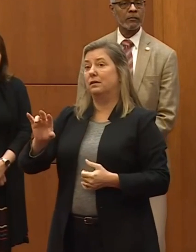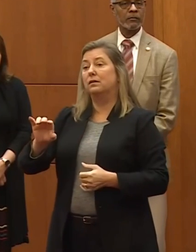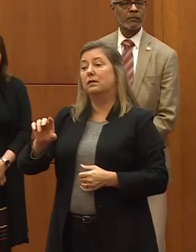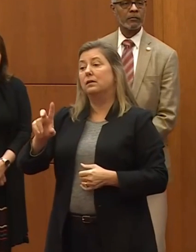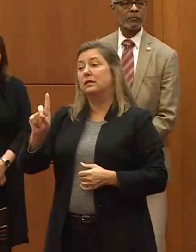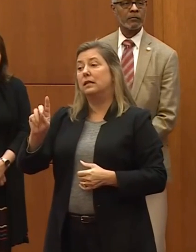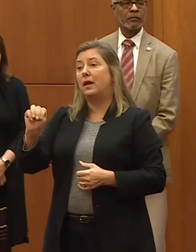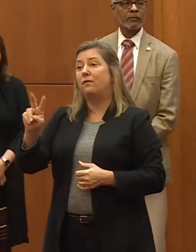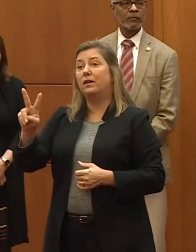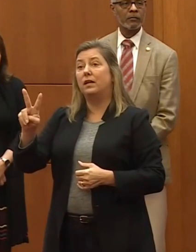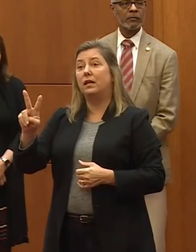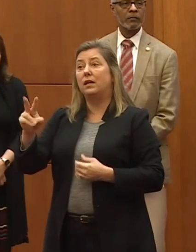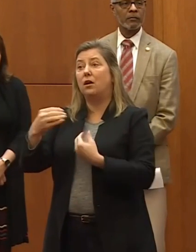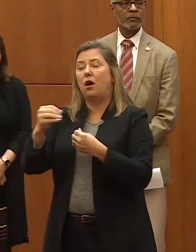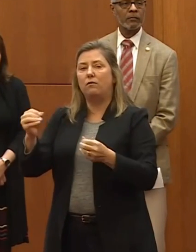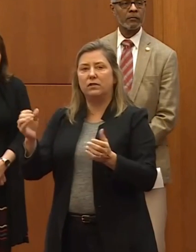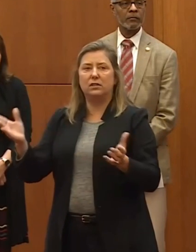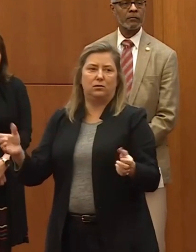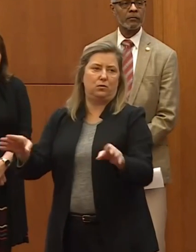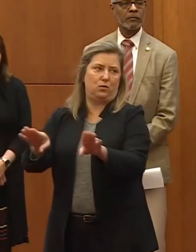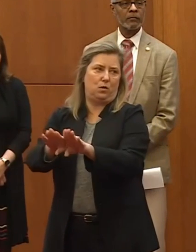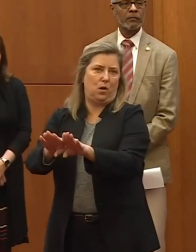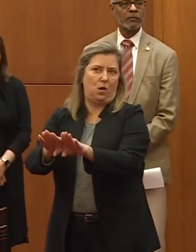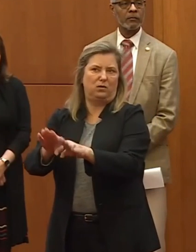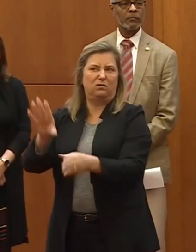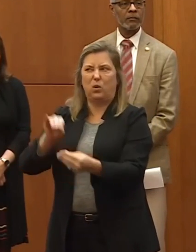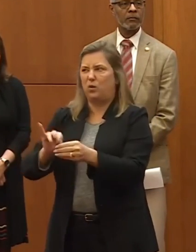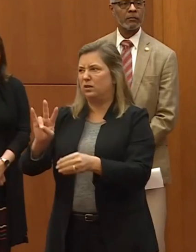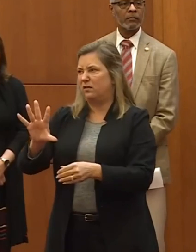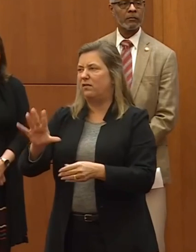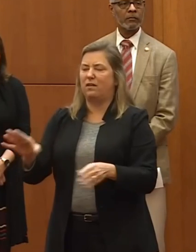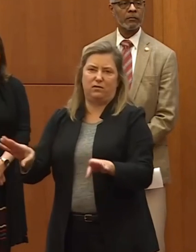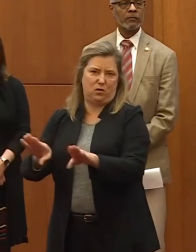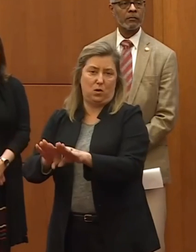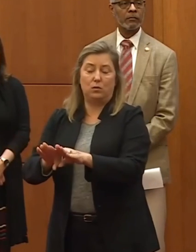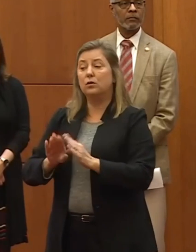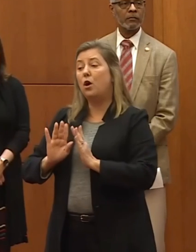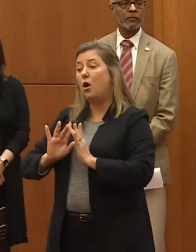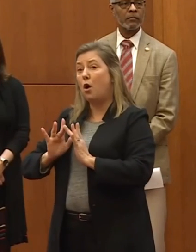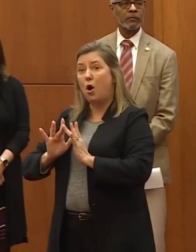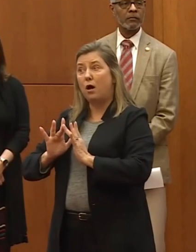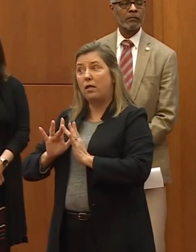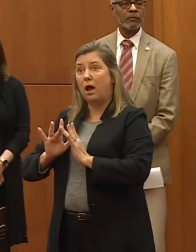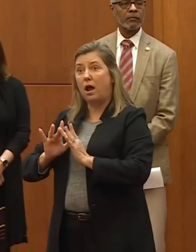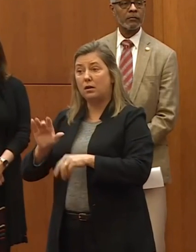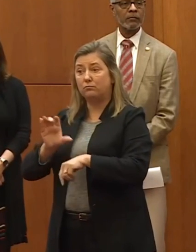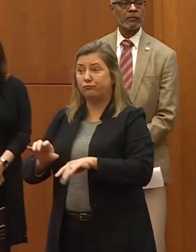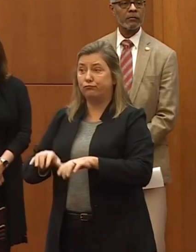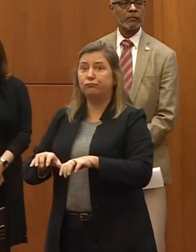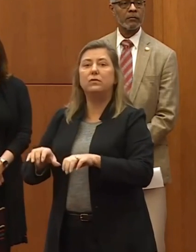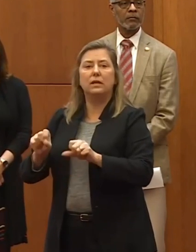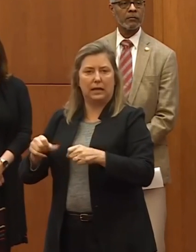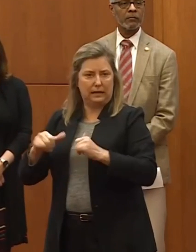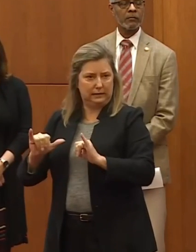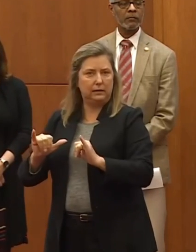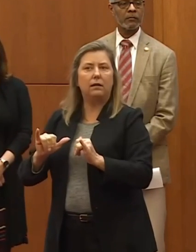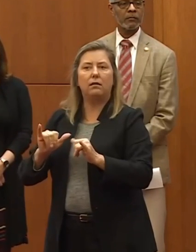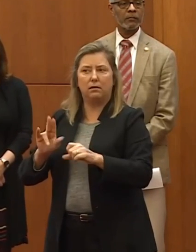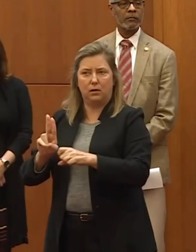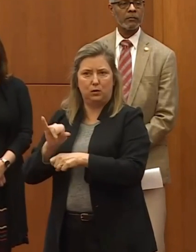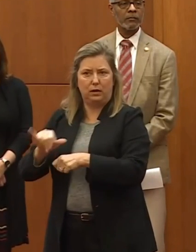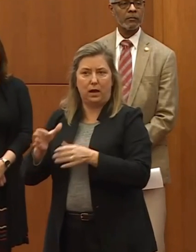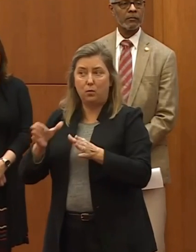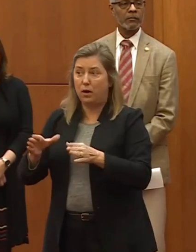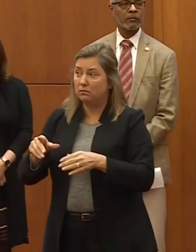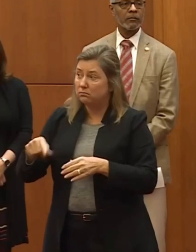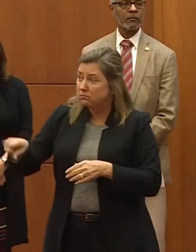Vehicles offices close to the public. Online services will still be available, and we encourage anyone who needs to renew